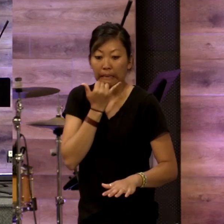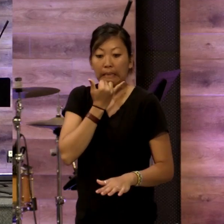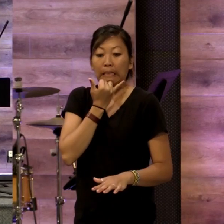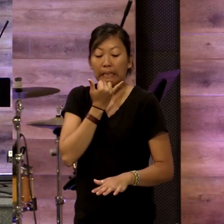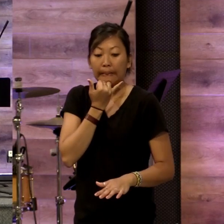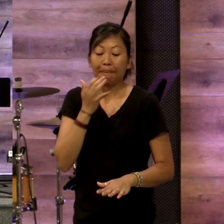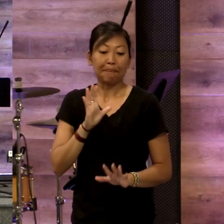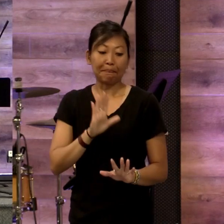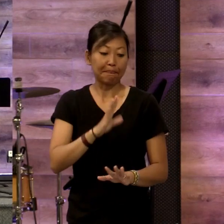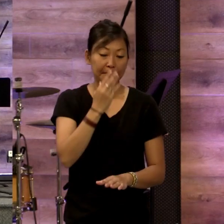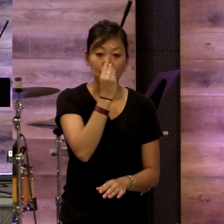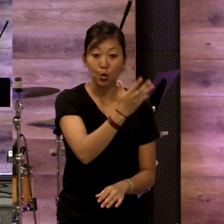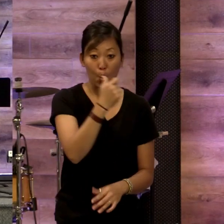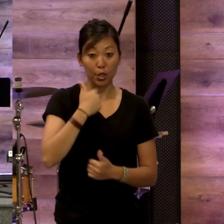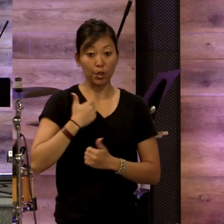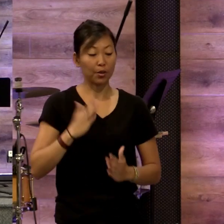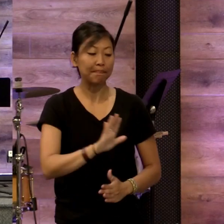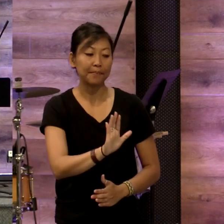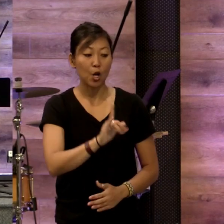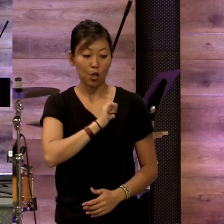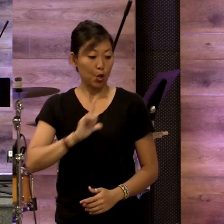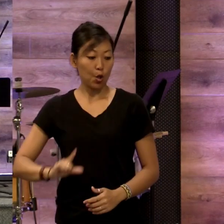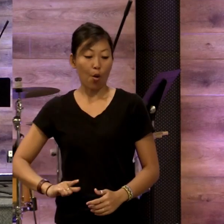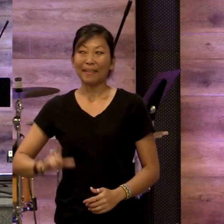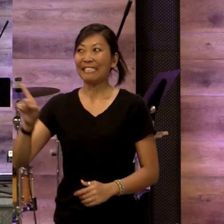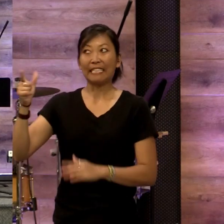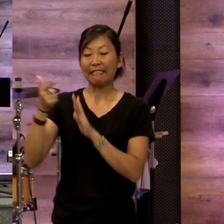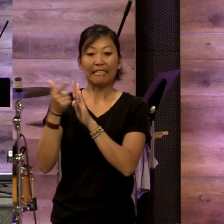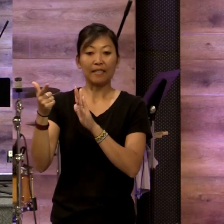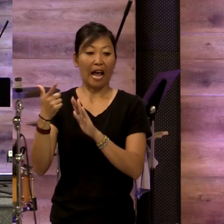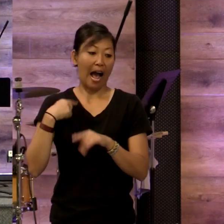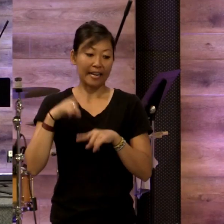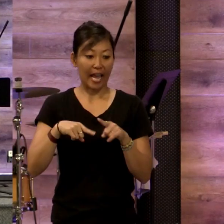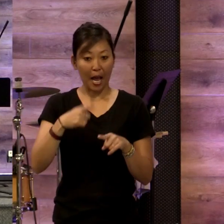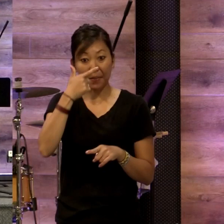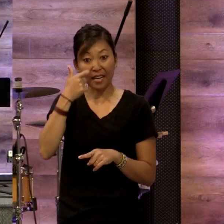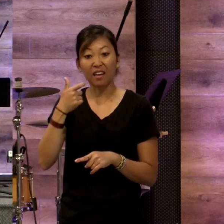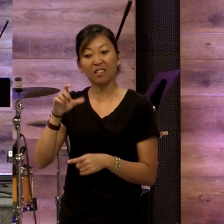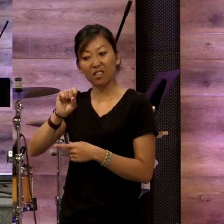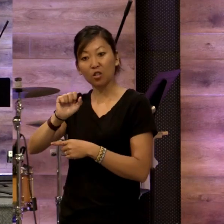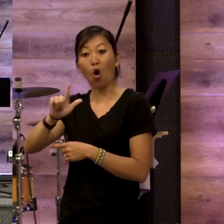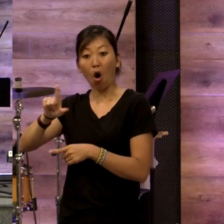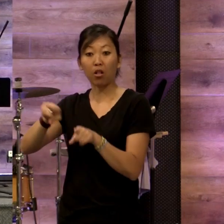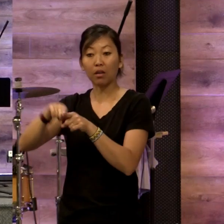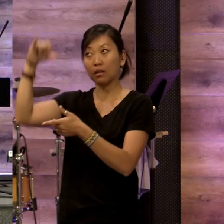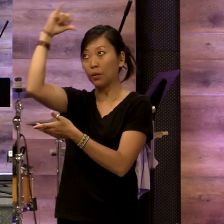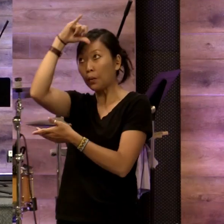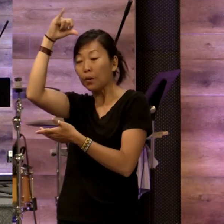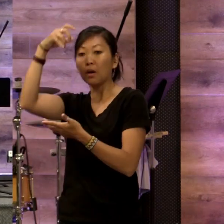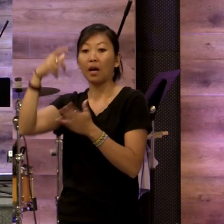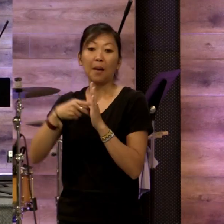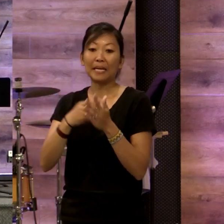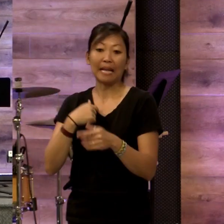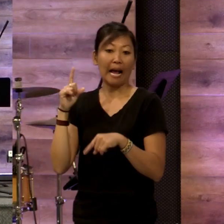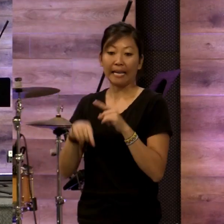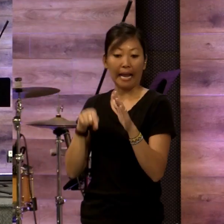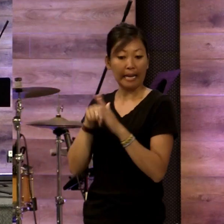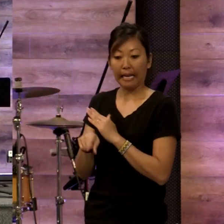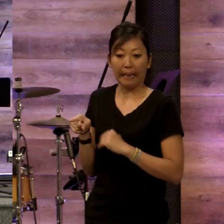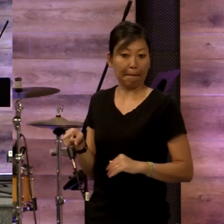Lord forbid that I should do this thing to my Lord, the Lord's anointed, to put out my hand against him, seeing that he is the Lord's